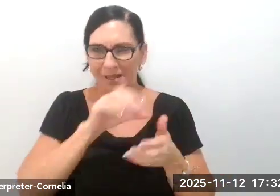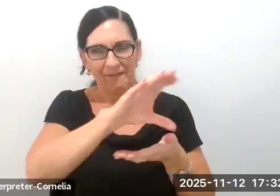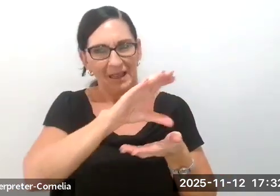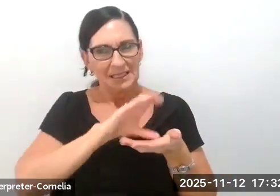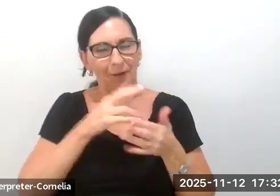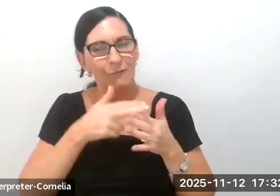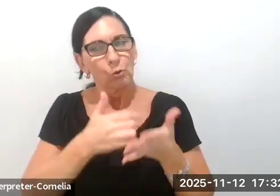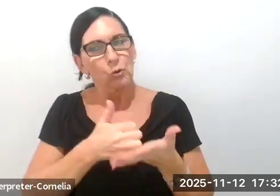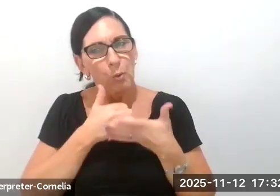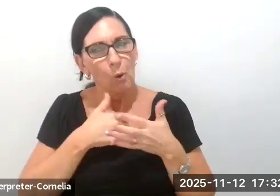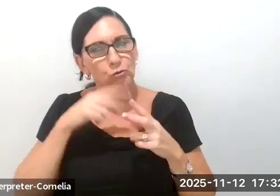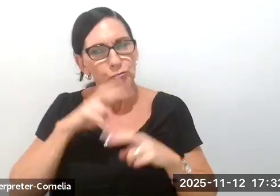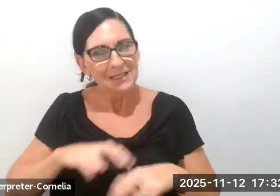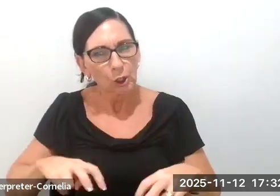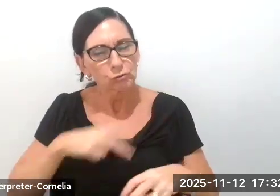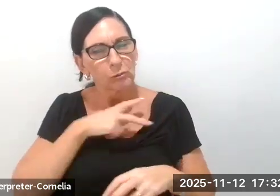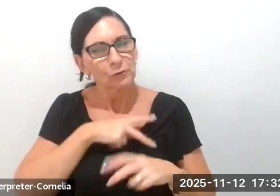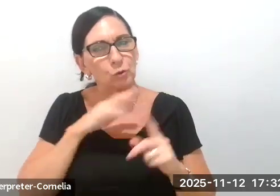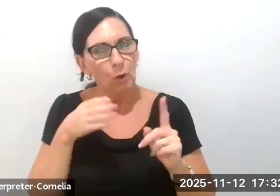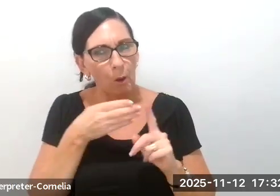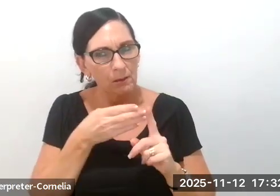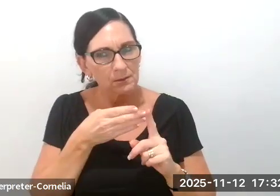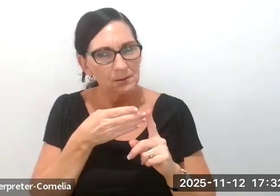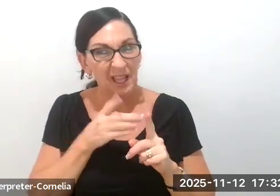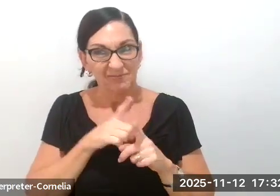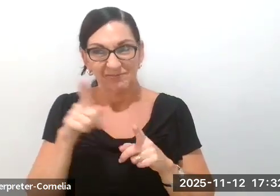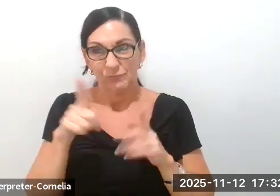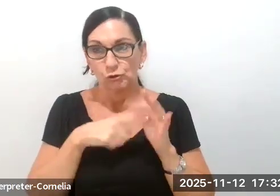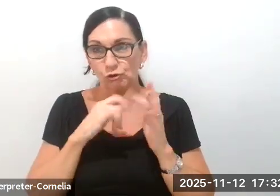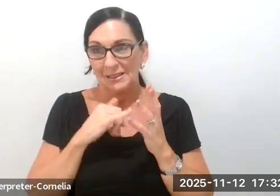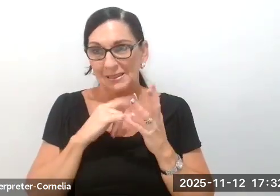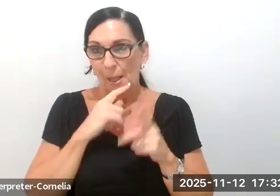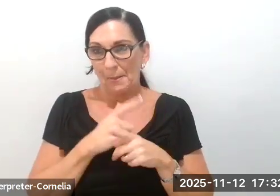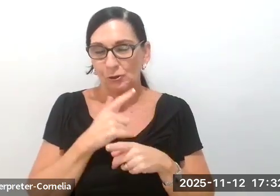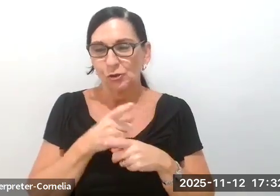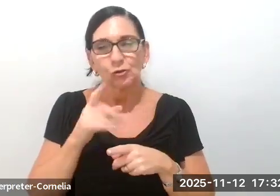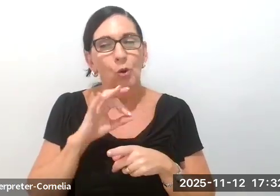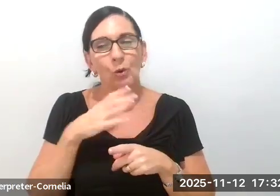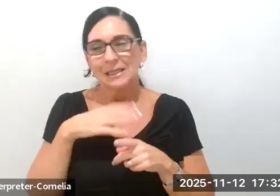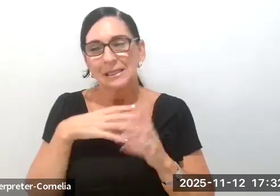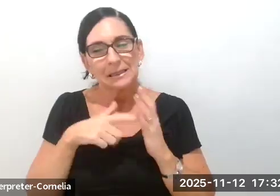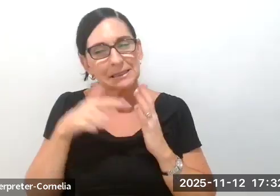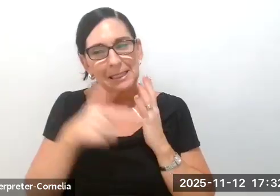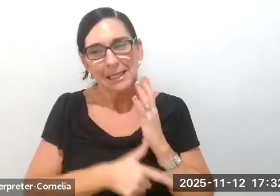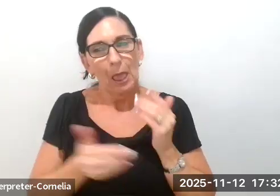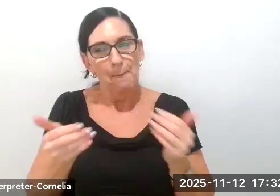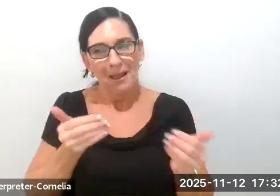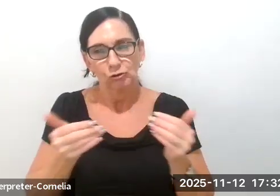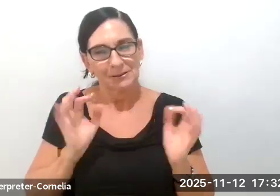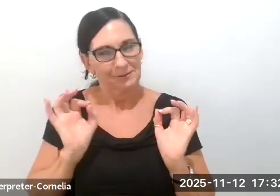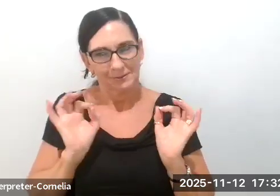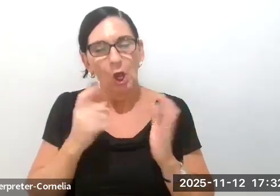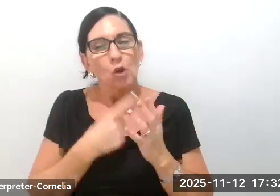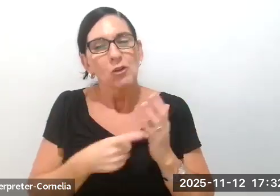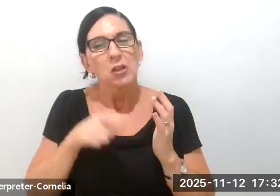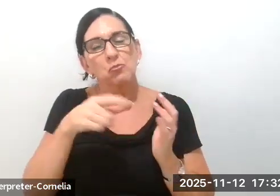your research and professional goals. And as Jess mentioned, we don't need a detailed budget for that, just how you